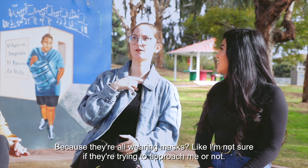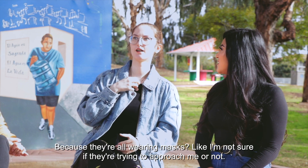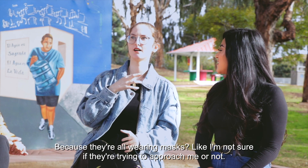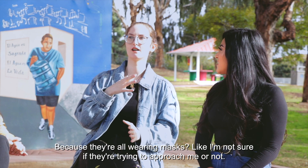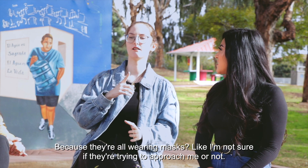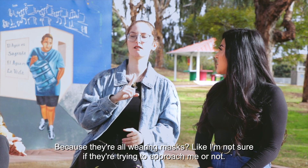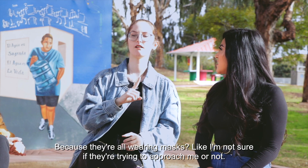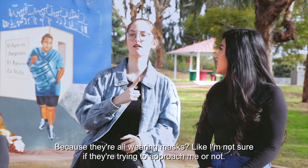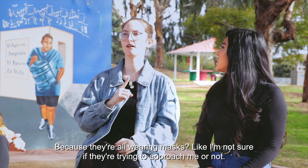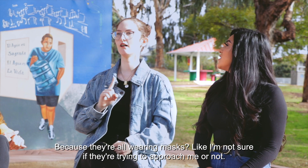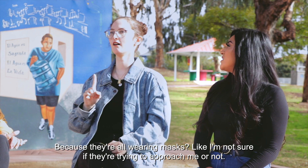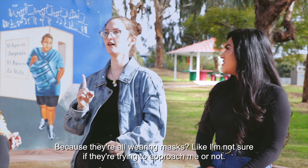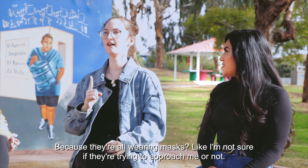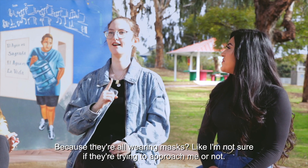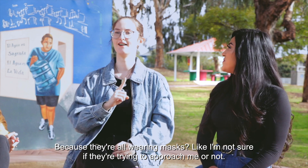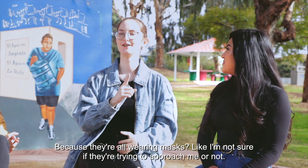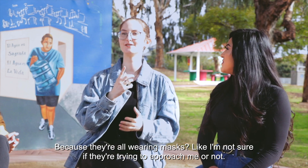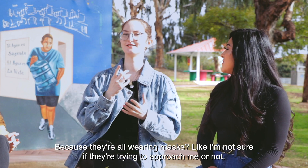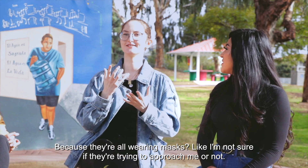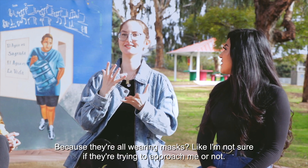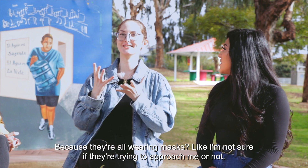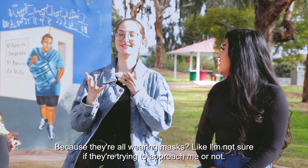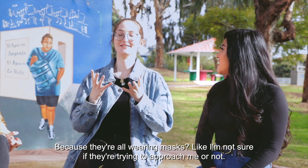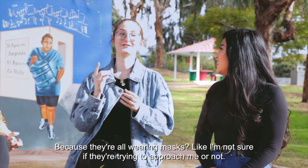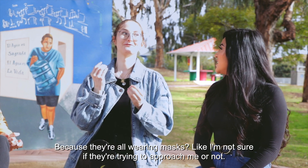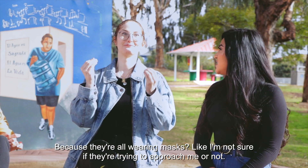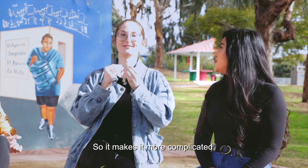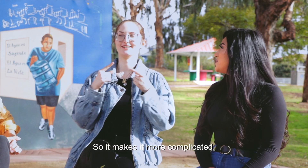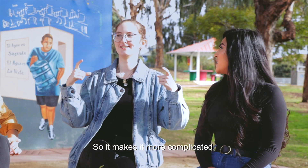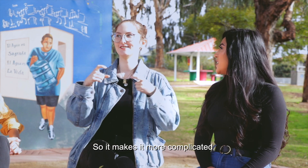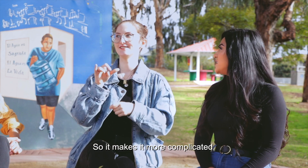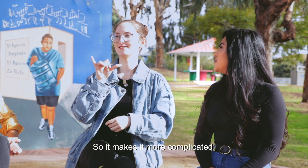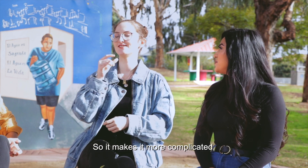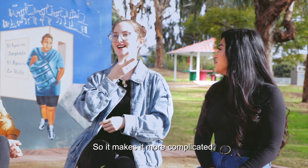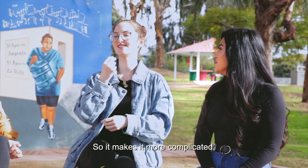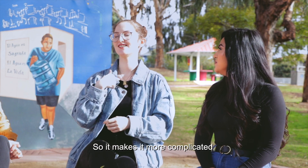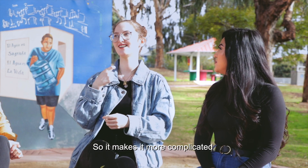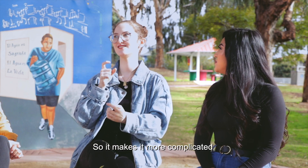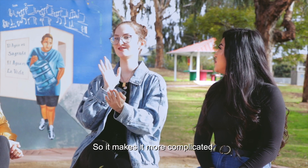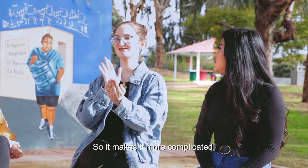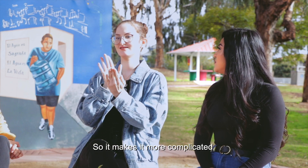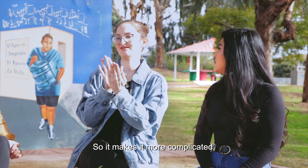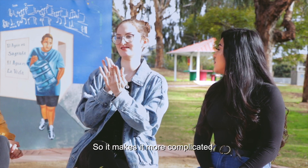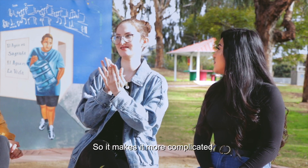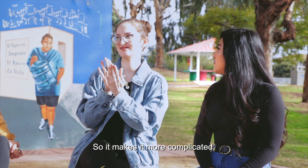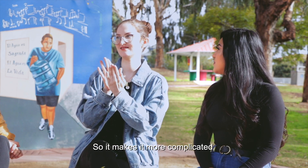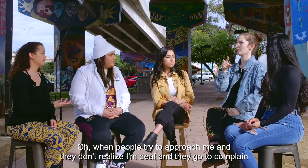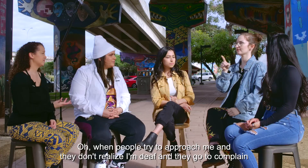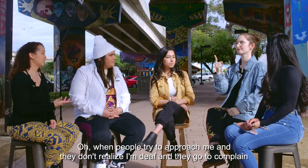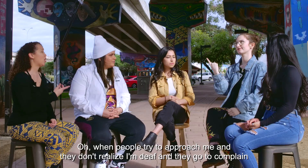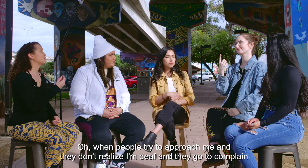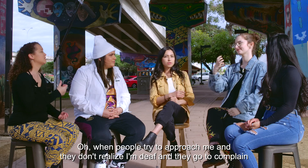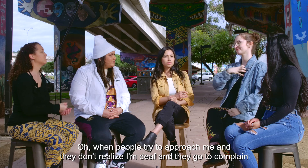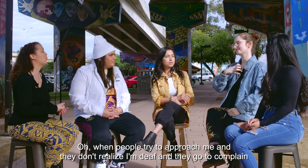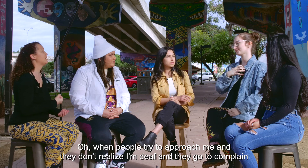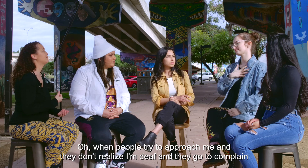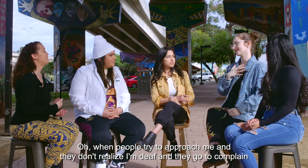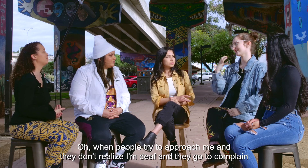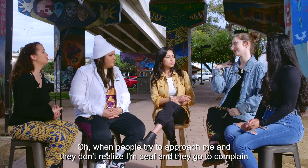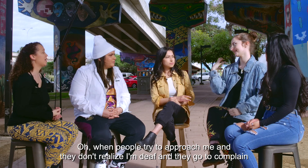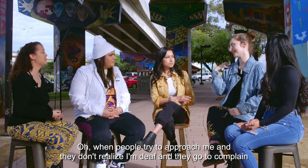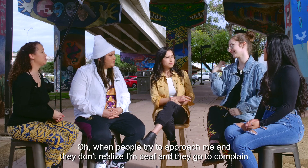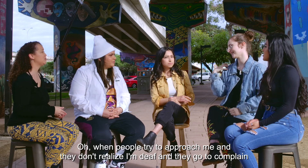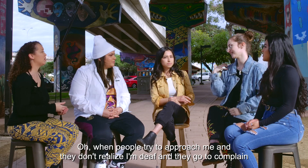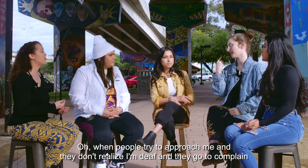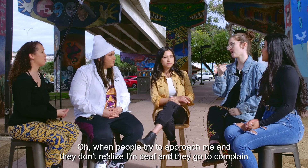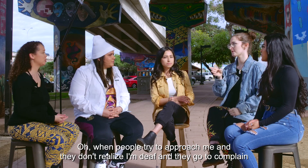masks. I'm not sure if they're trying to approach me or not. So it makes it more complicated. Oh, when